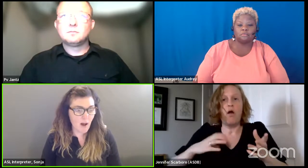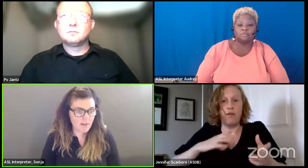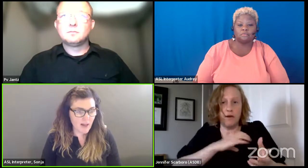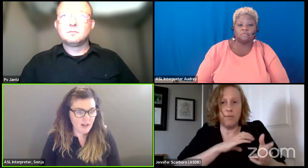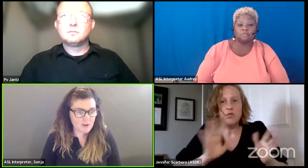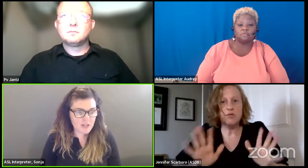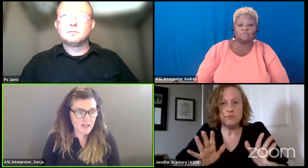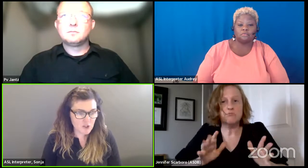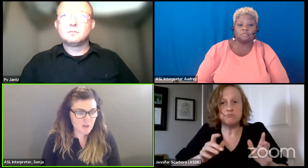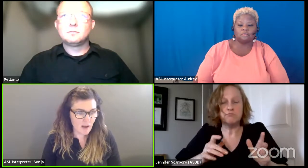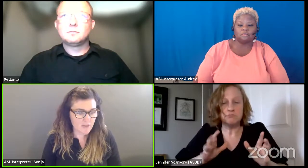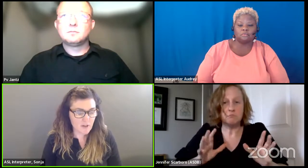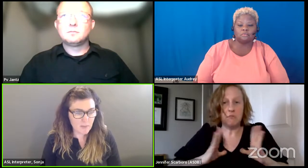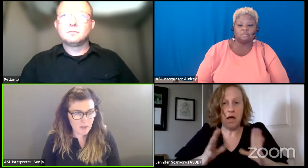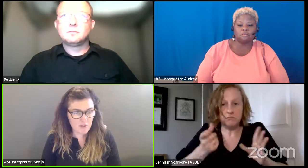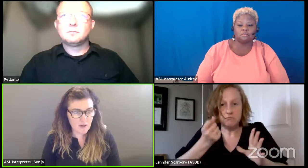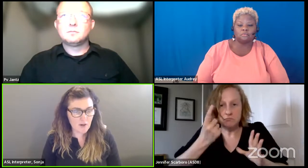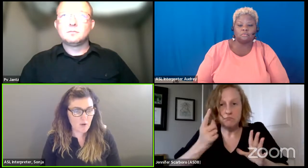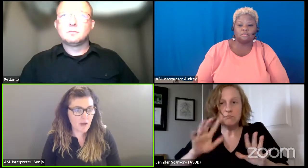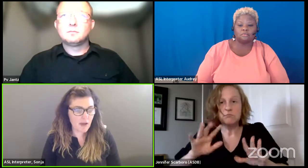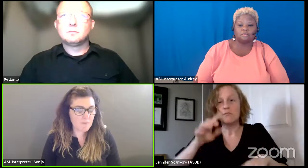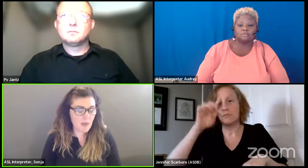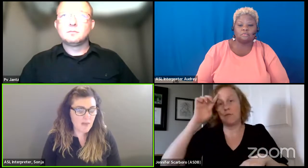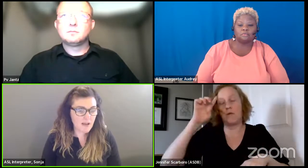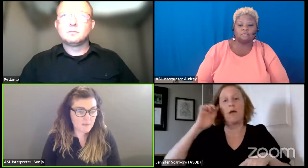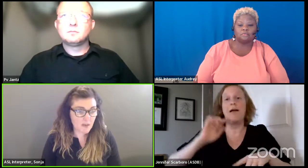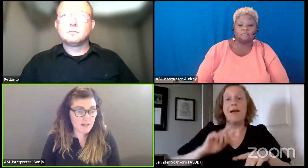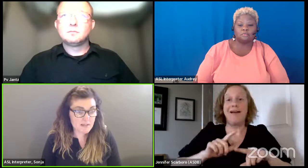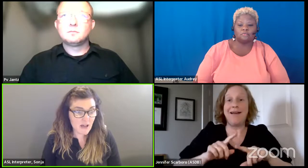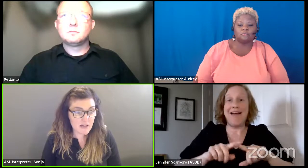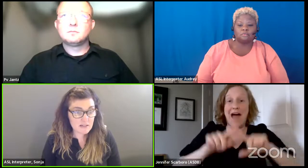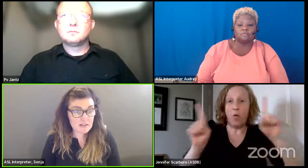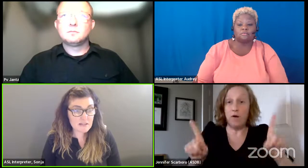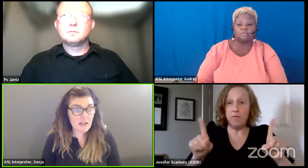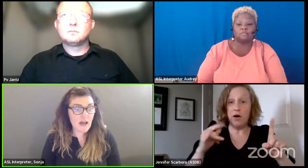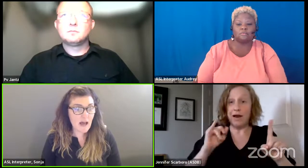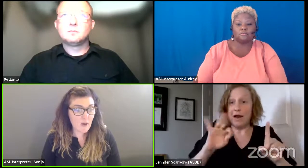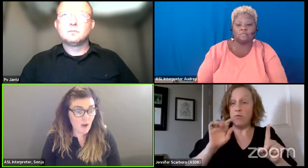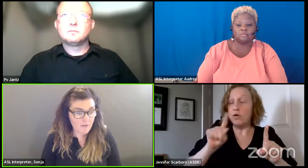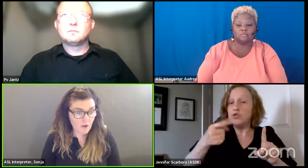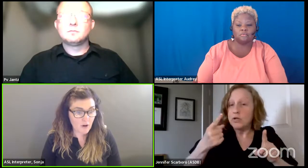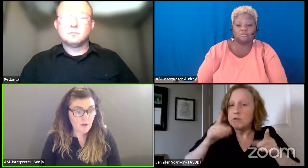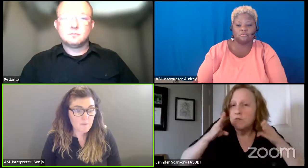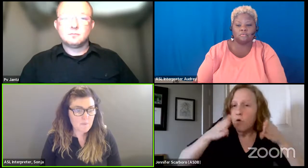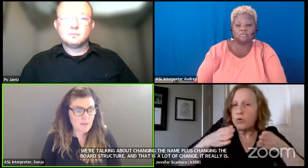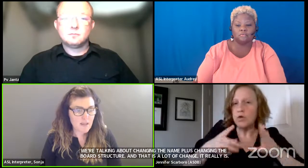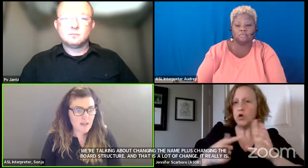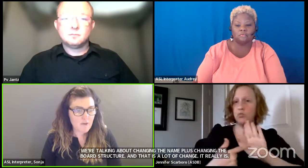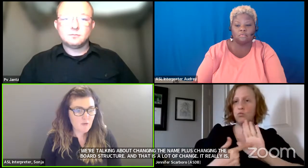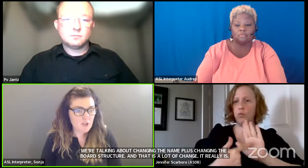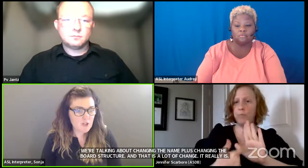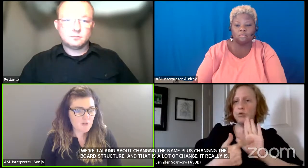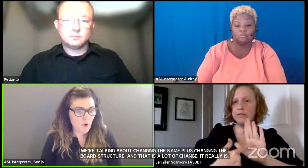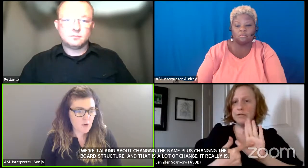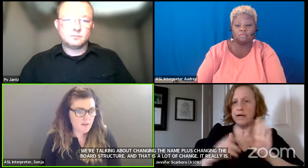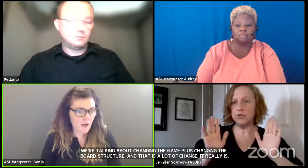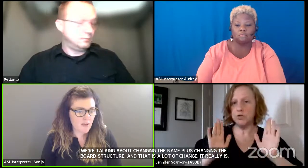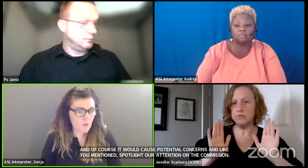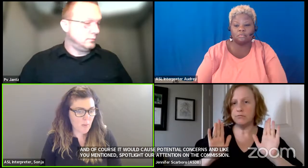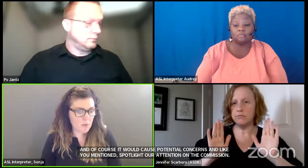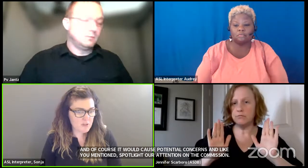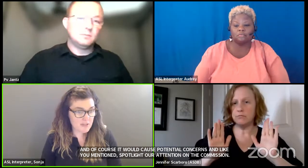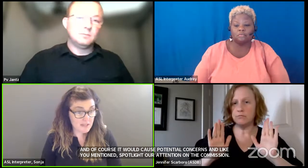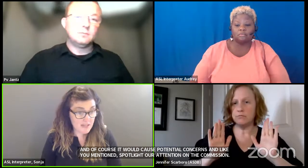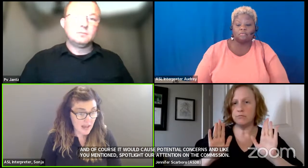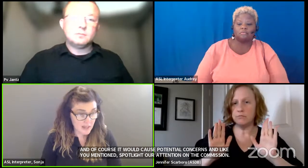mentioned, spotlight or attention on the commission. Okay, that makes sense. However, if we just focus on